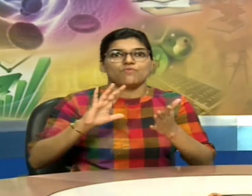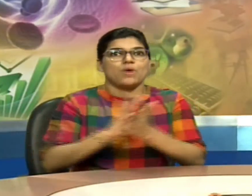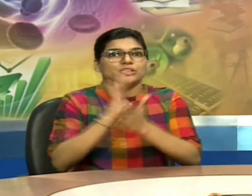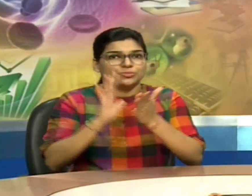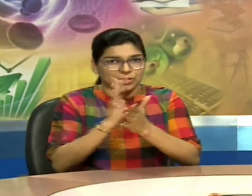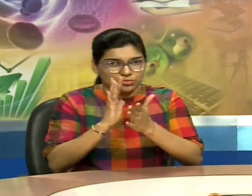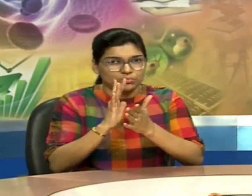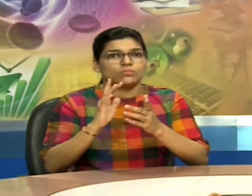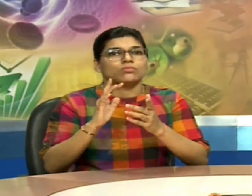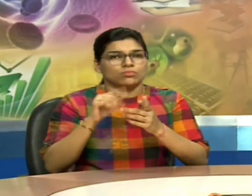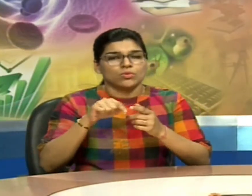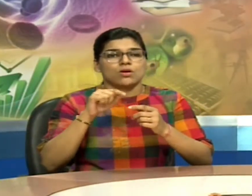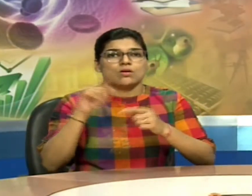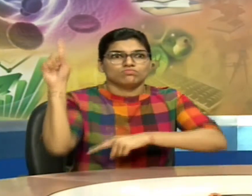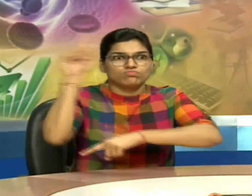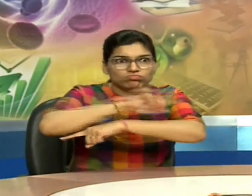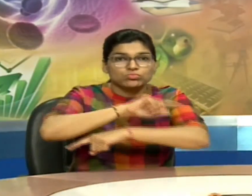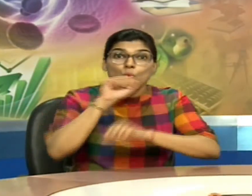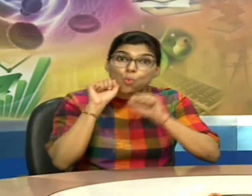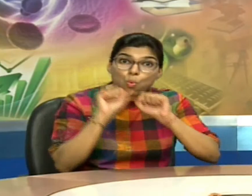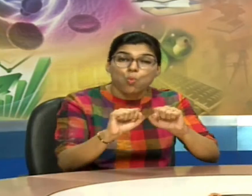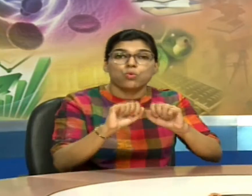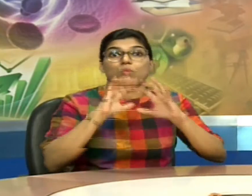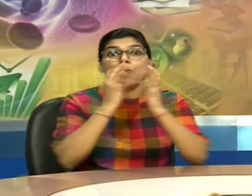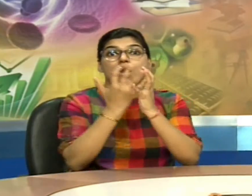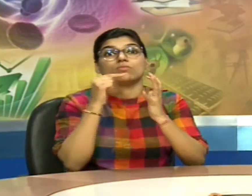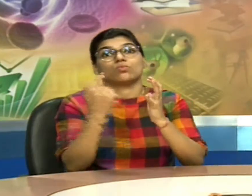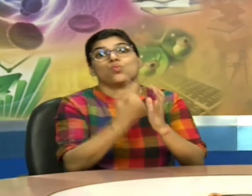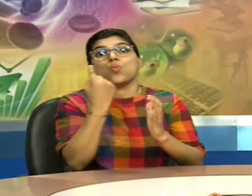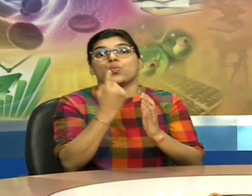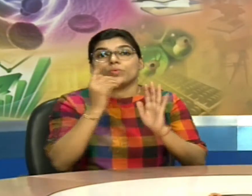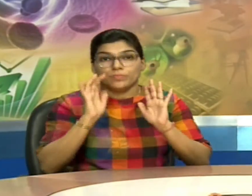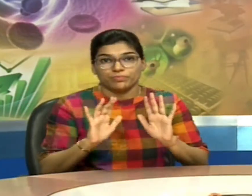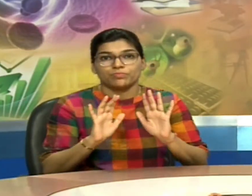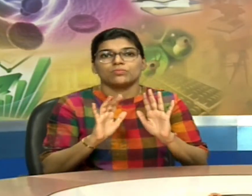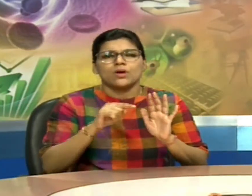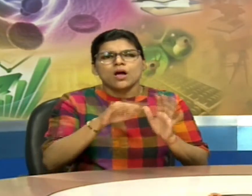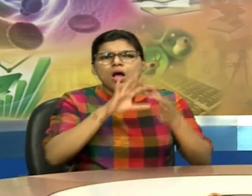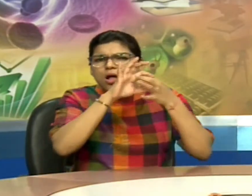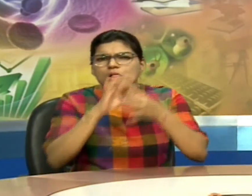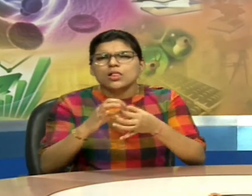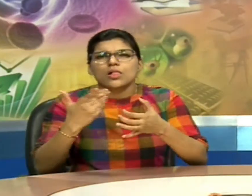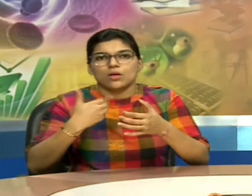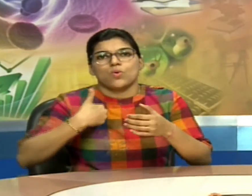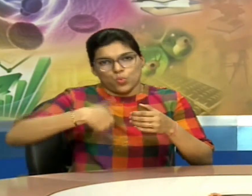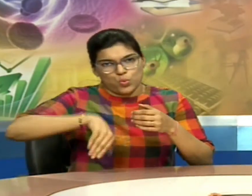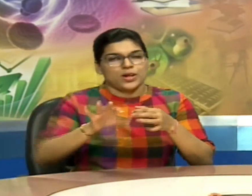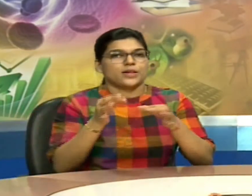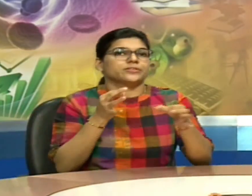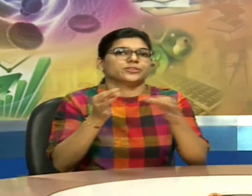different issues related to earth and its environment. We have